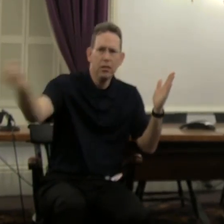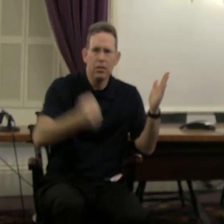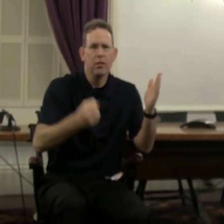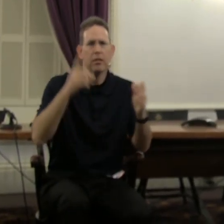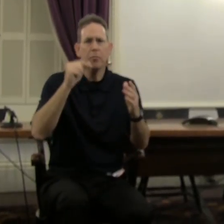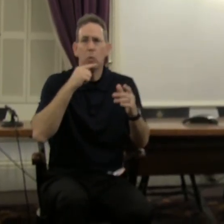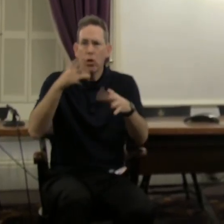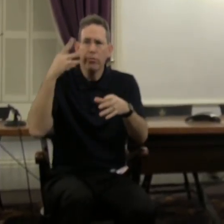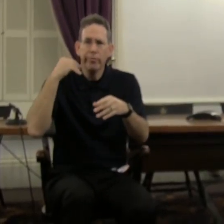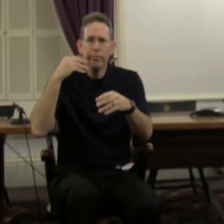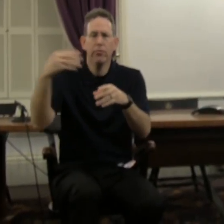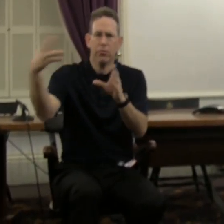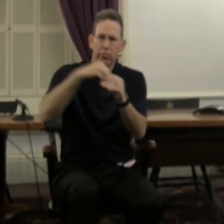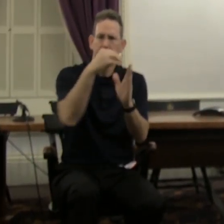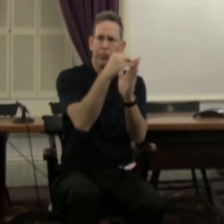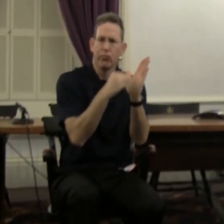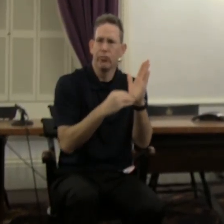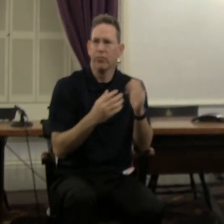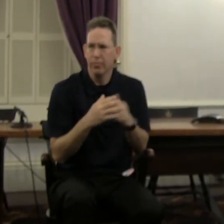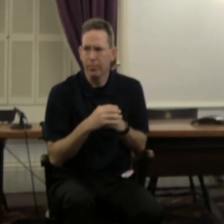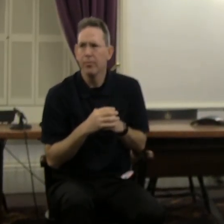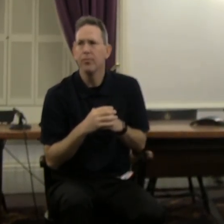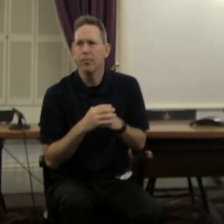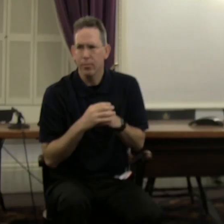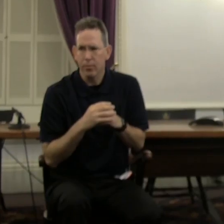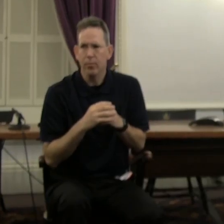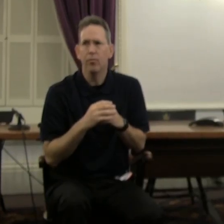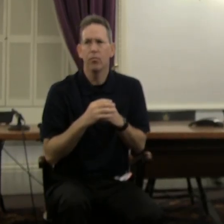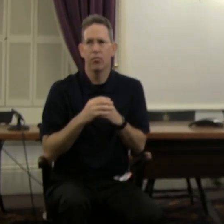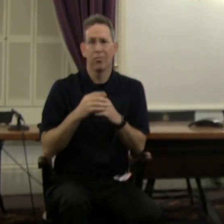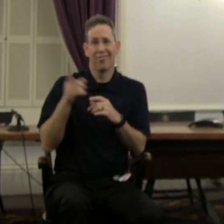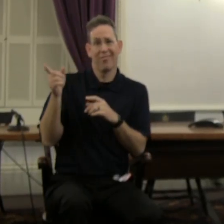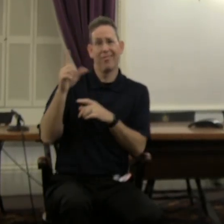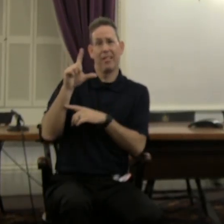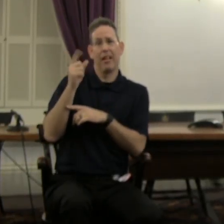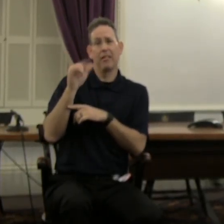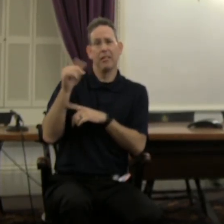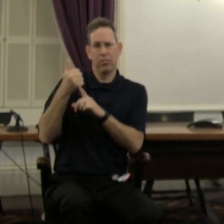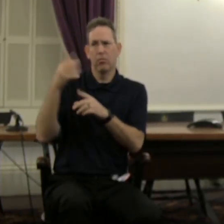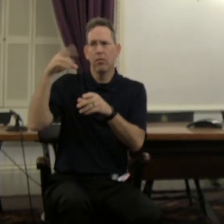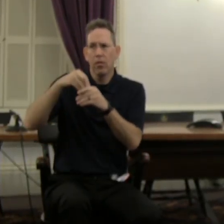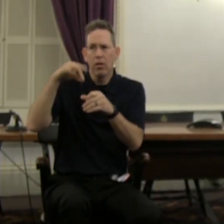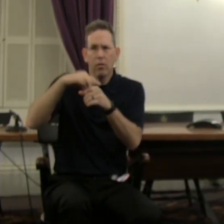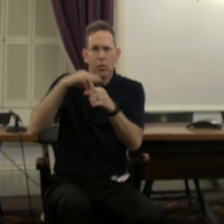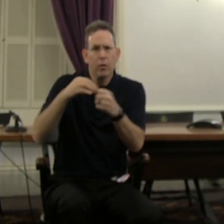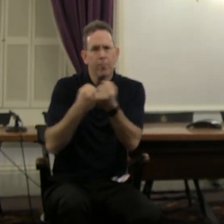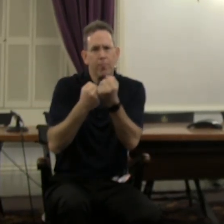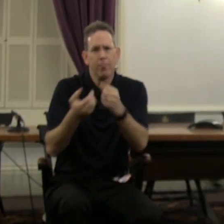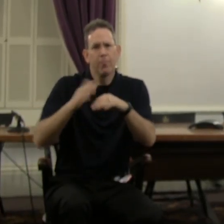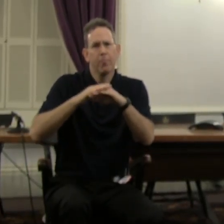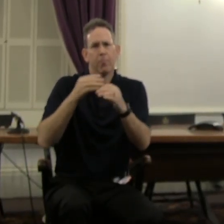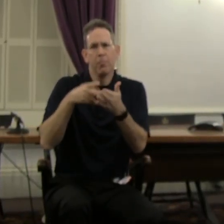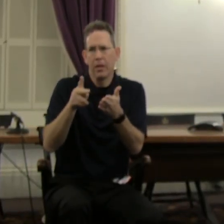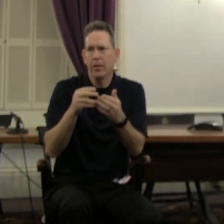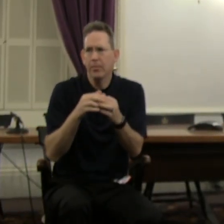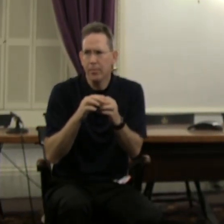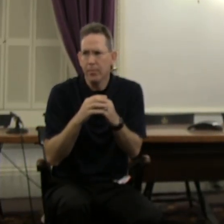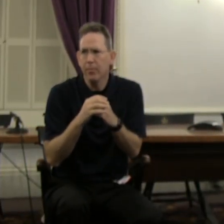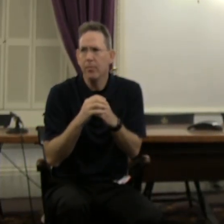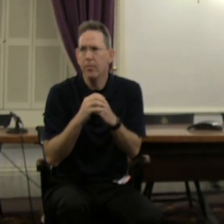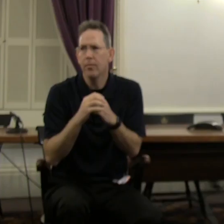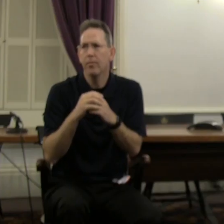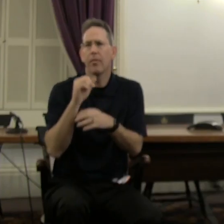sclerosis, things like that, other disabilities that impact people. And he's made a commitment over the years to support judicial